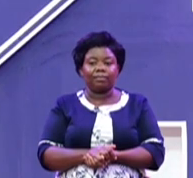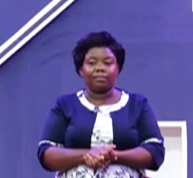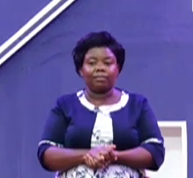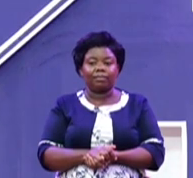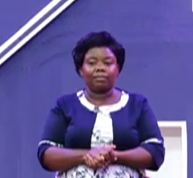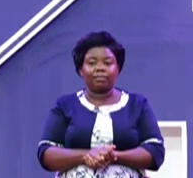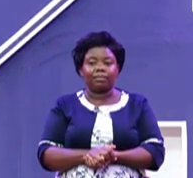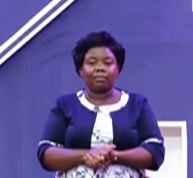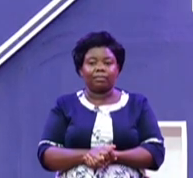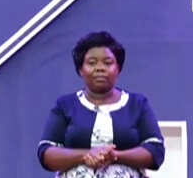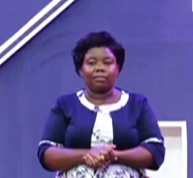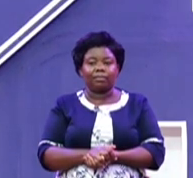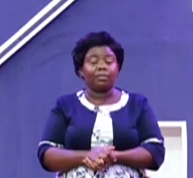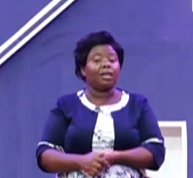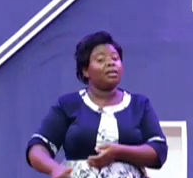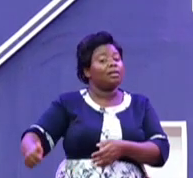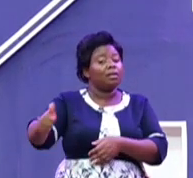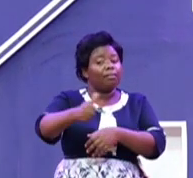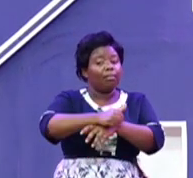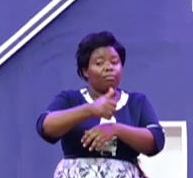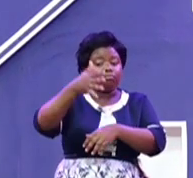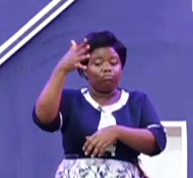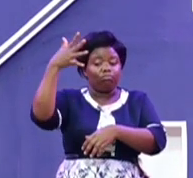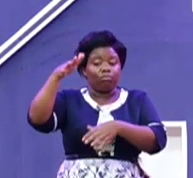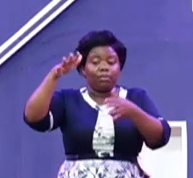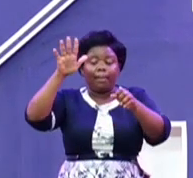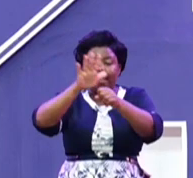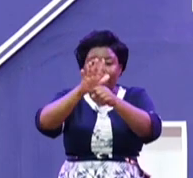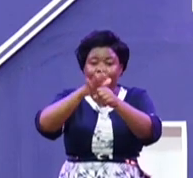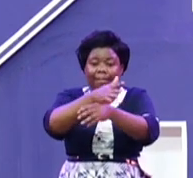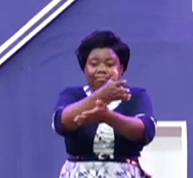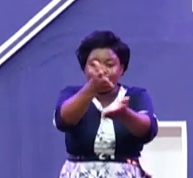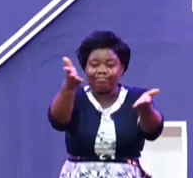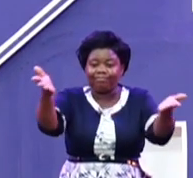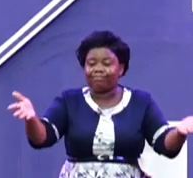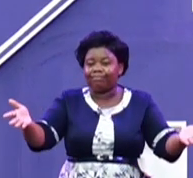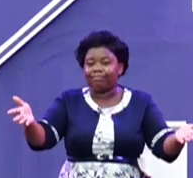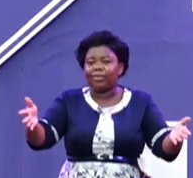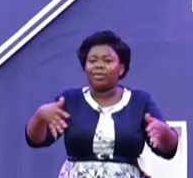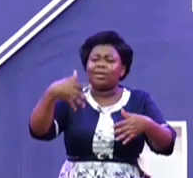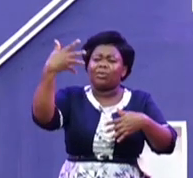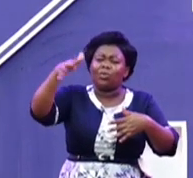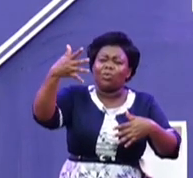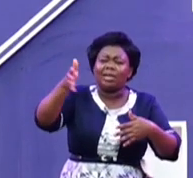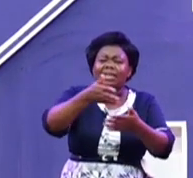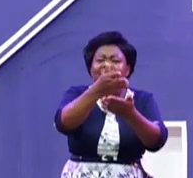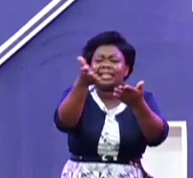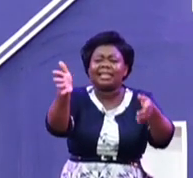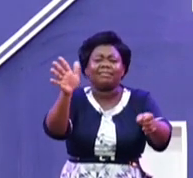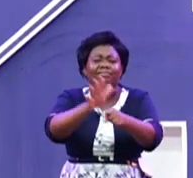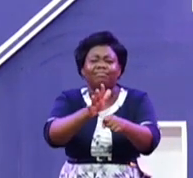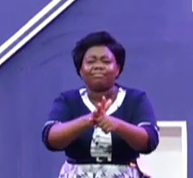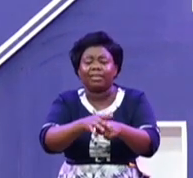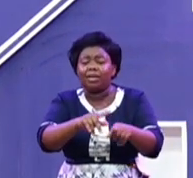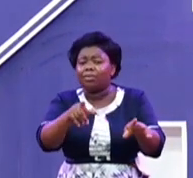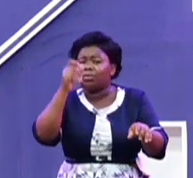water, nateeka wa amazzi mangi. He had to put too much water. Mangi. Too much water. Ffe